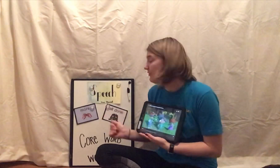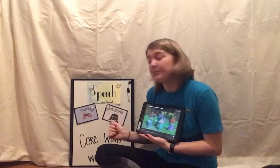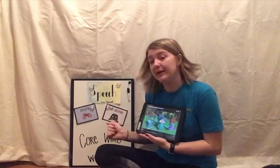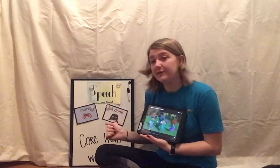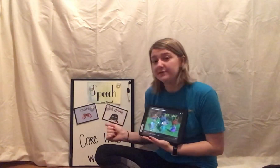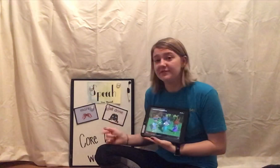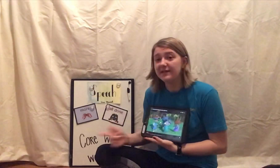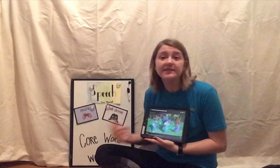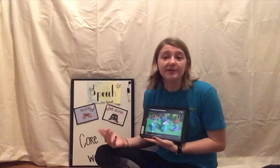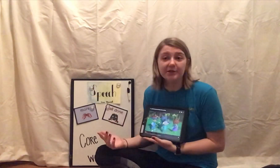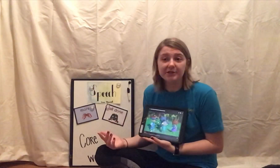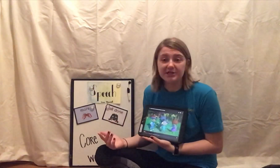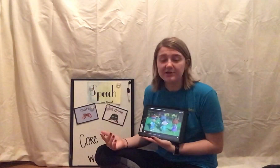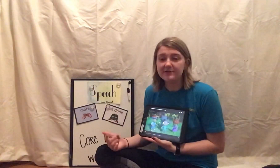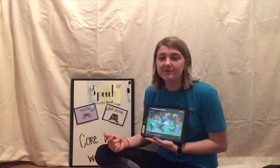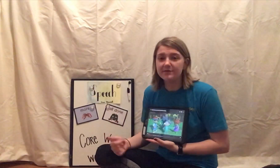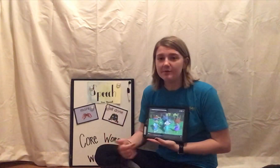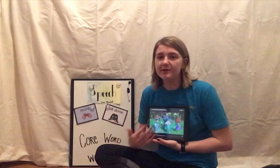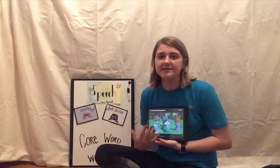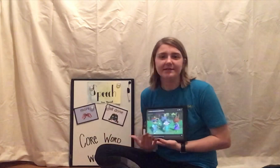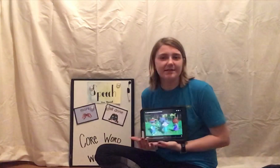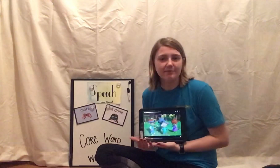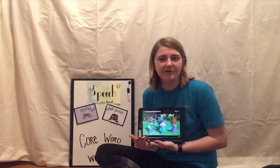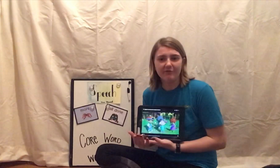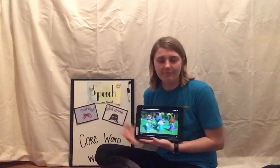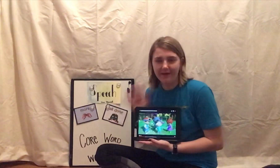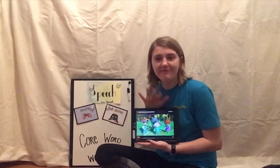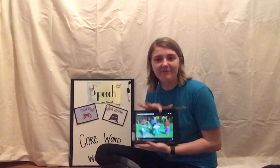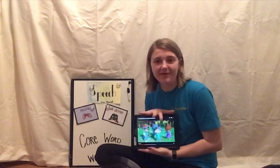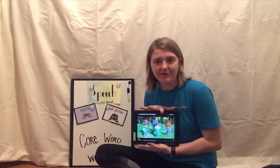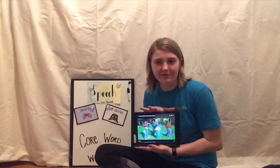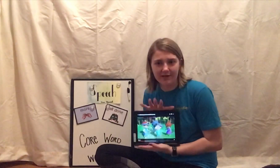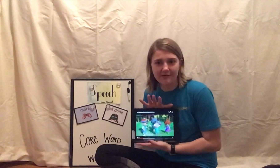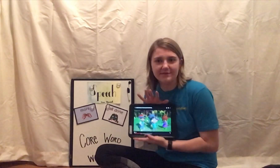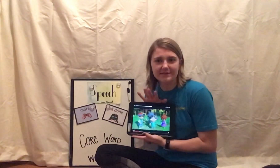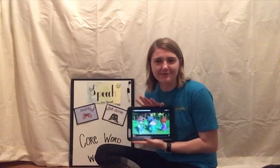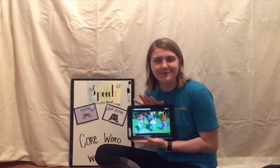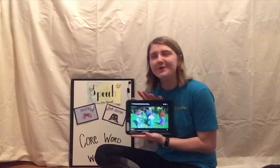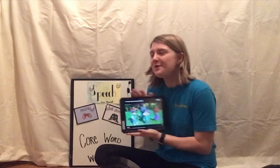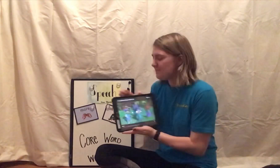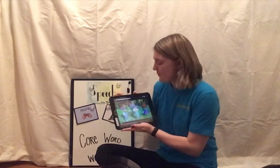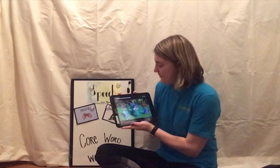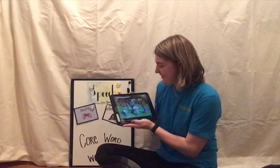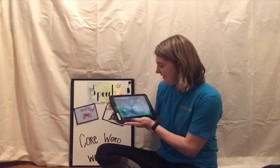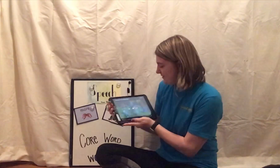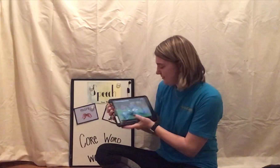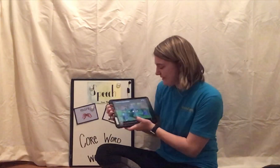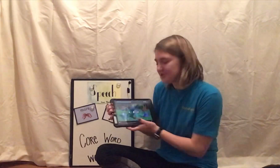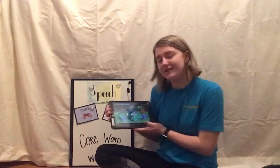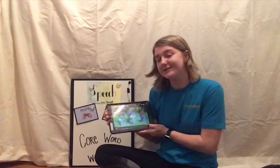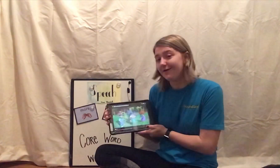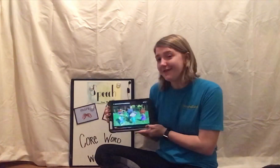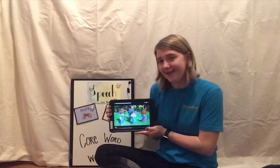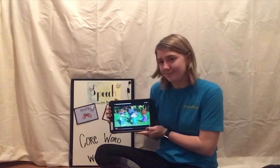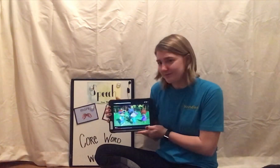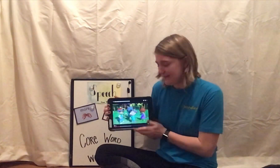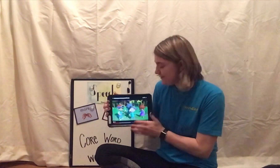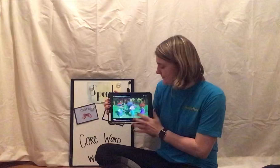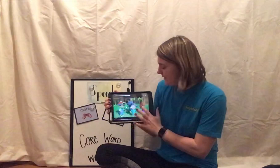incorporating their device and encouraging use of those words. This is one of my favorite videos to use with the kids in our session. It's called the animal dance. So